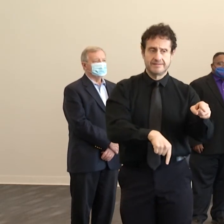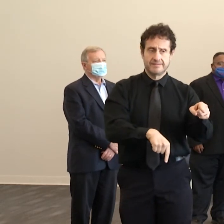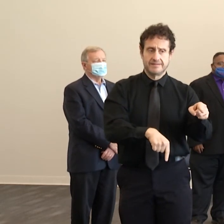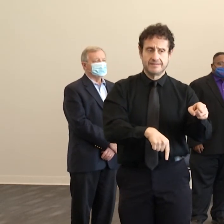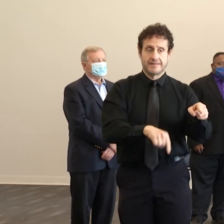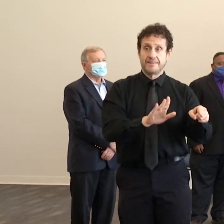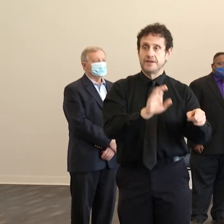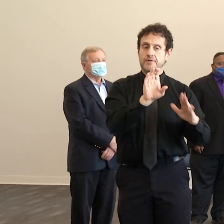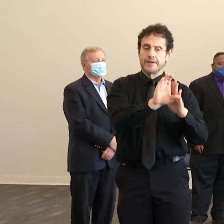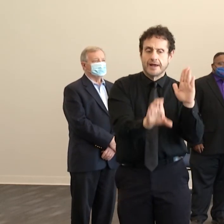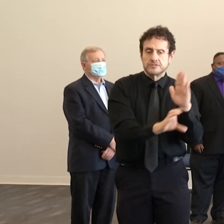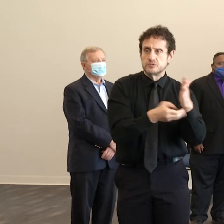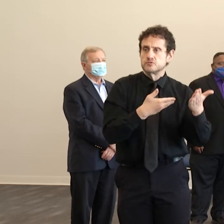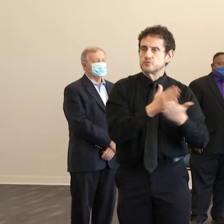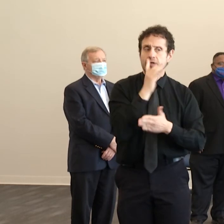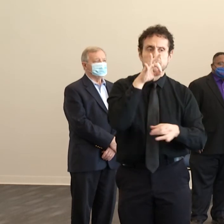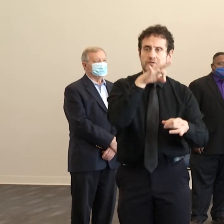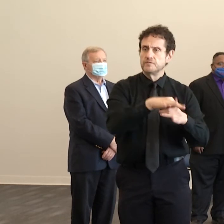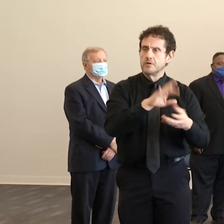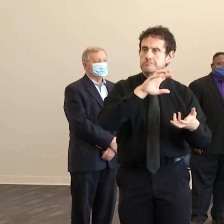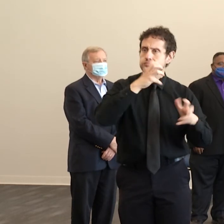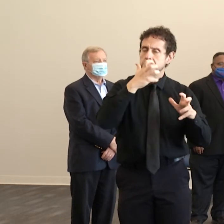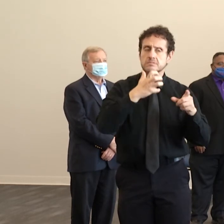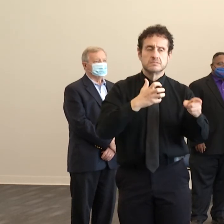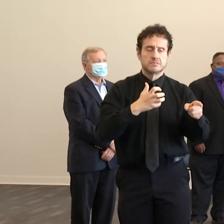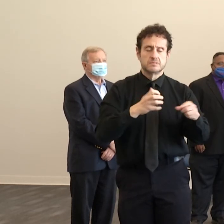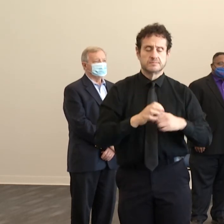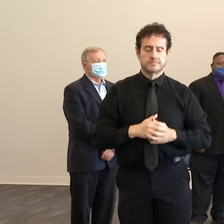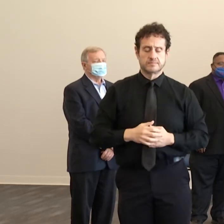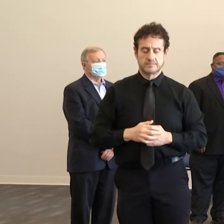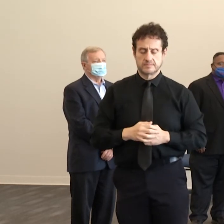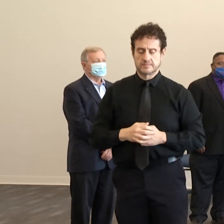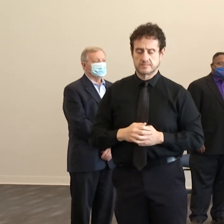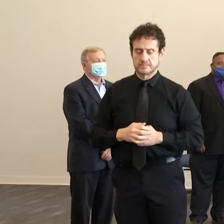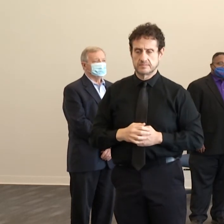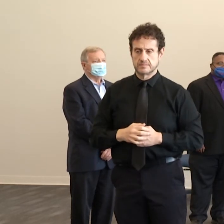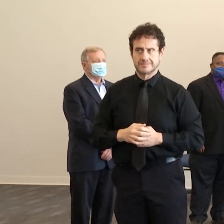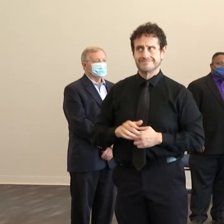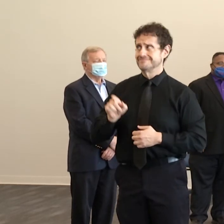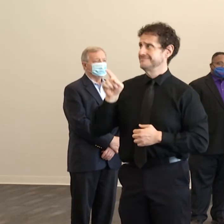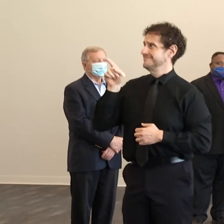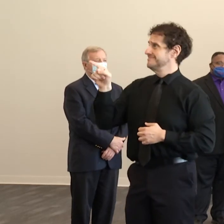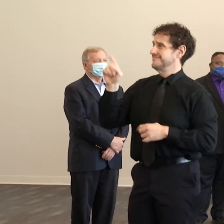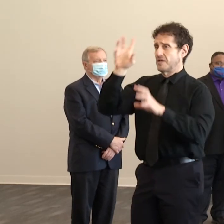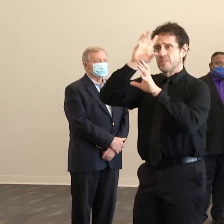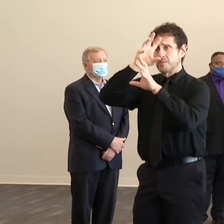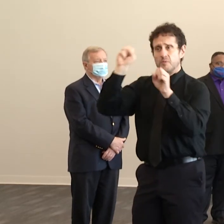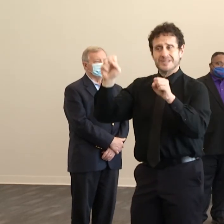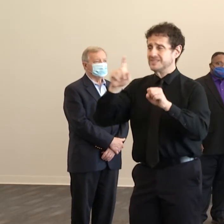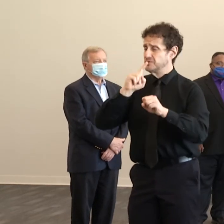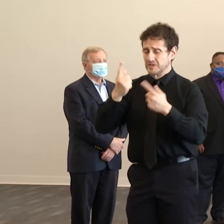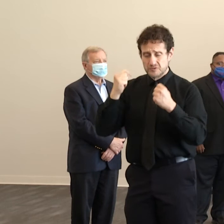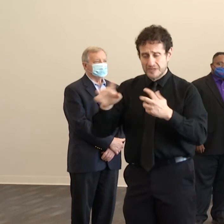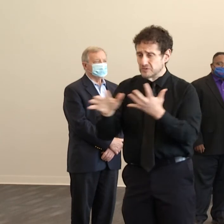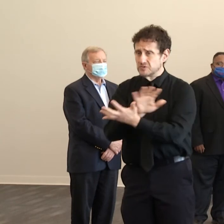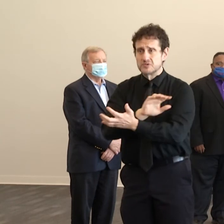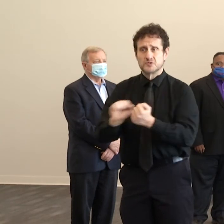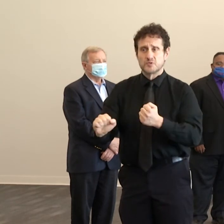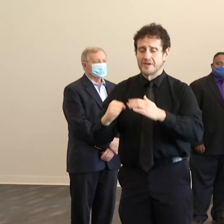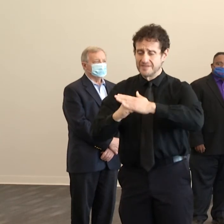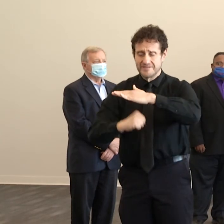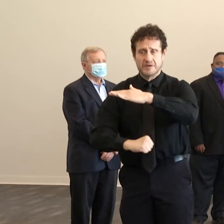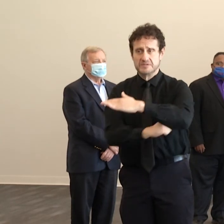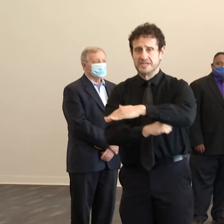to vote. They are, in fact, threatening the very life of so many